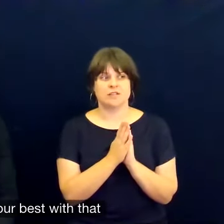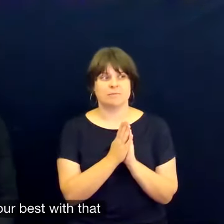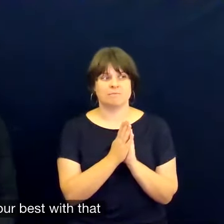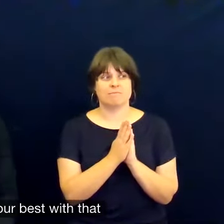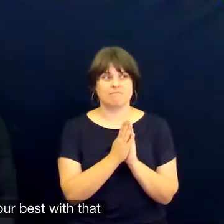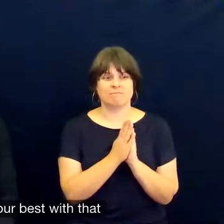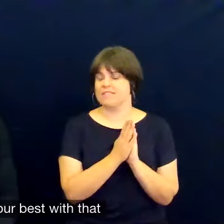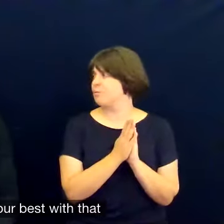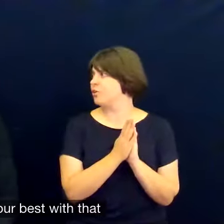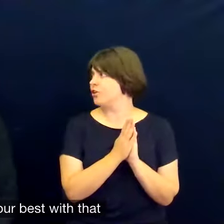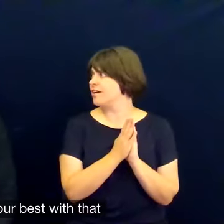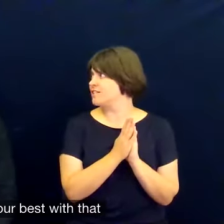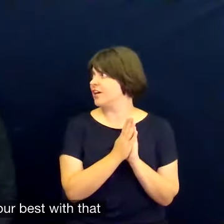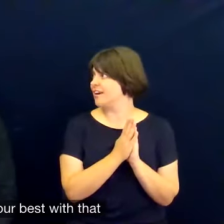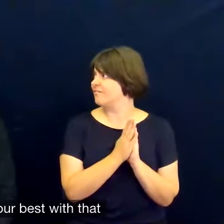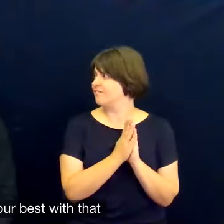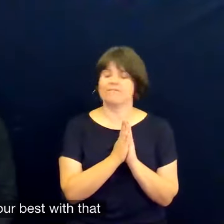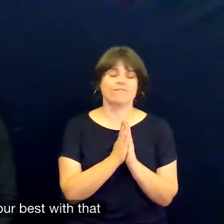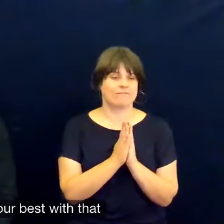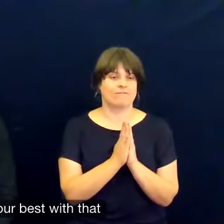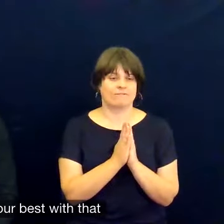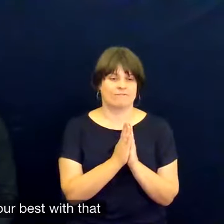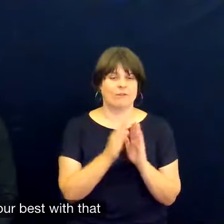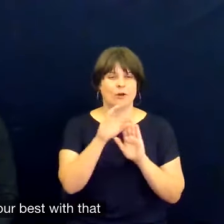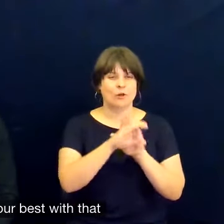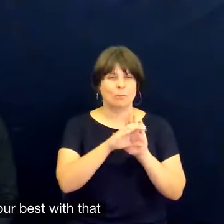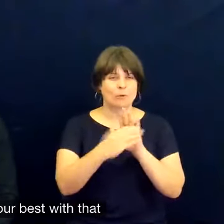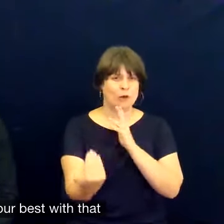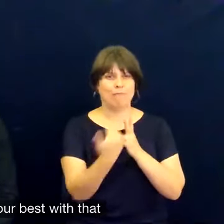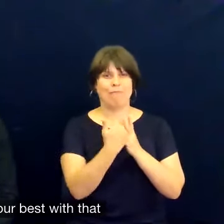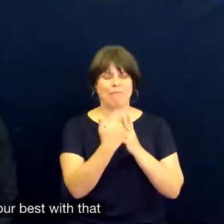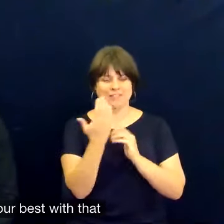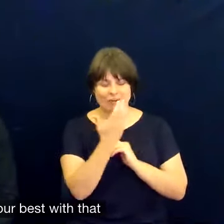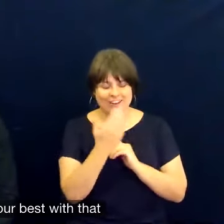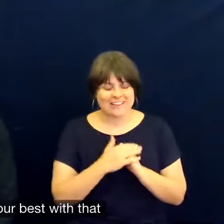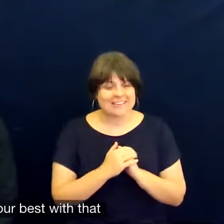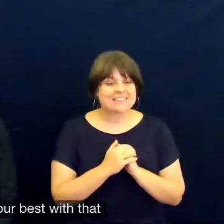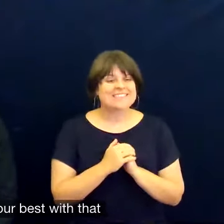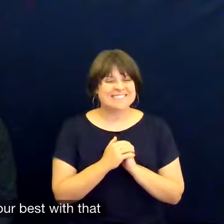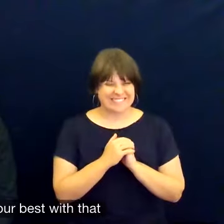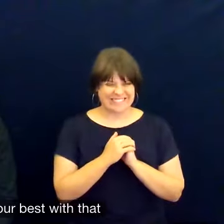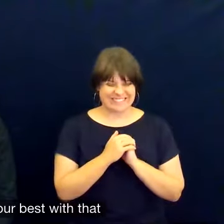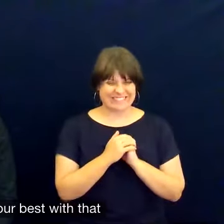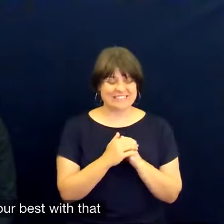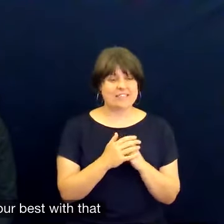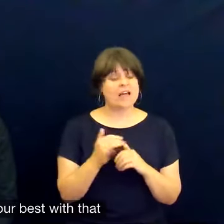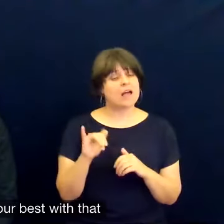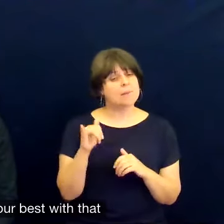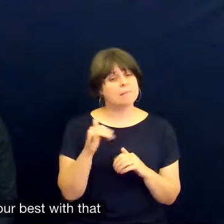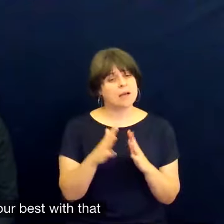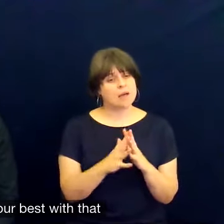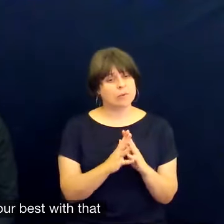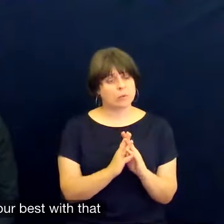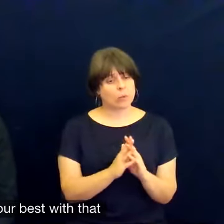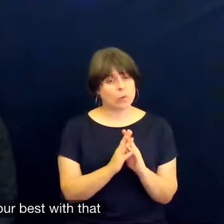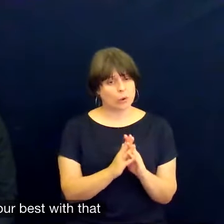It's okay, David. Okay. Computer. And it might be useful if